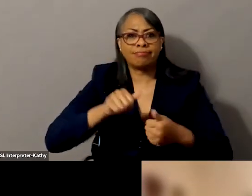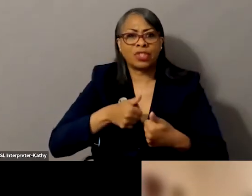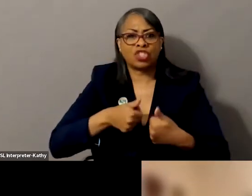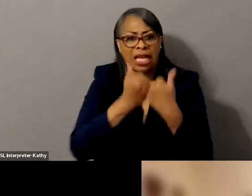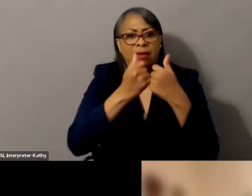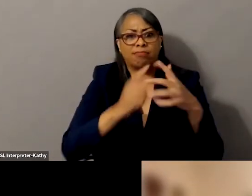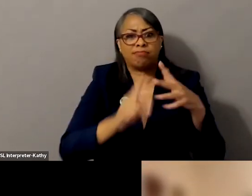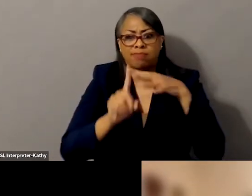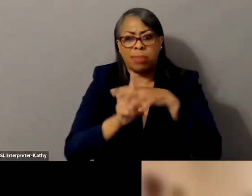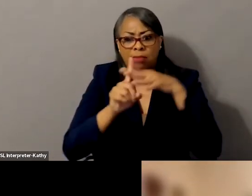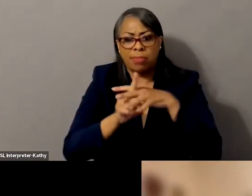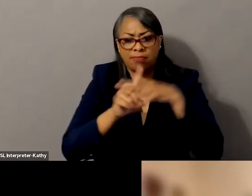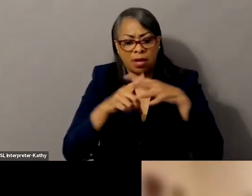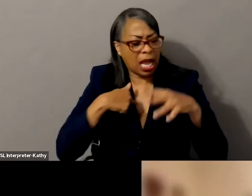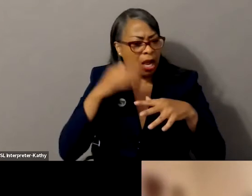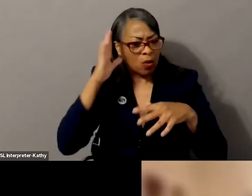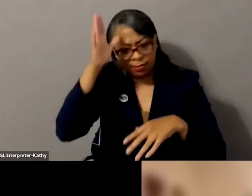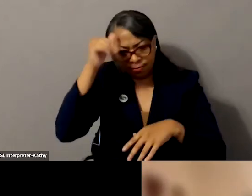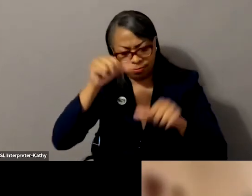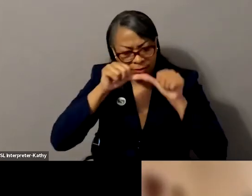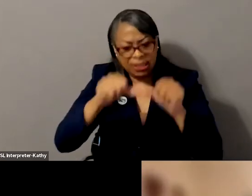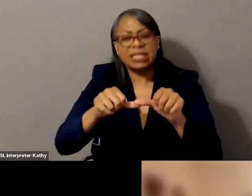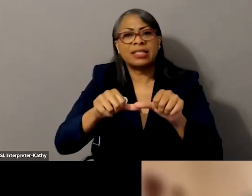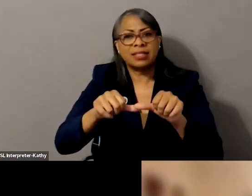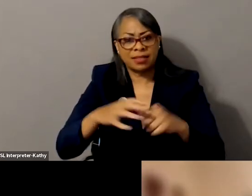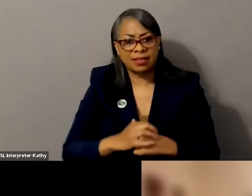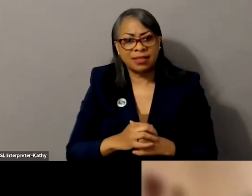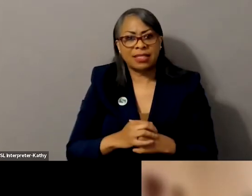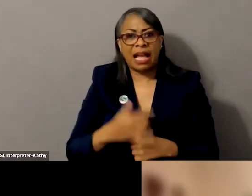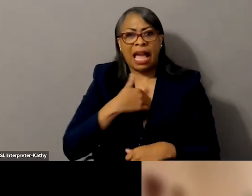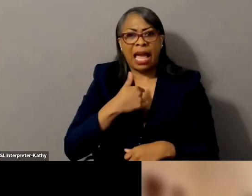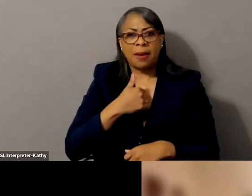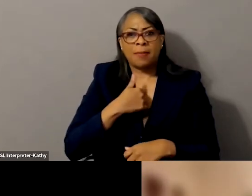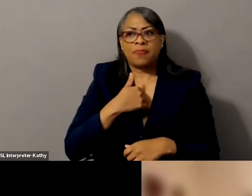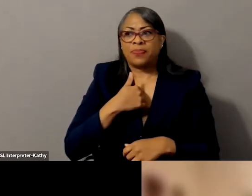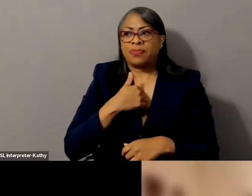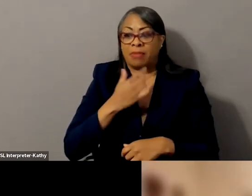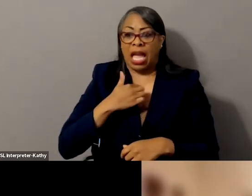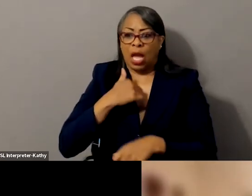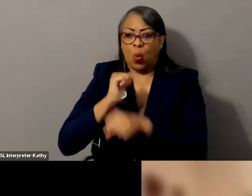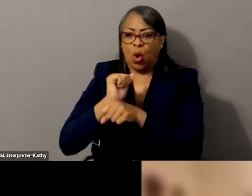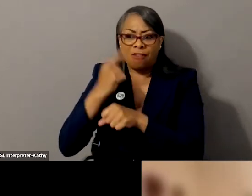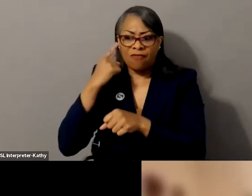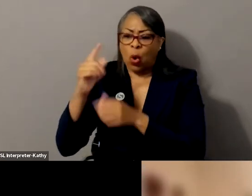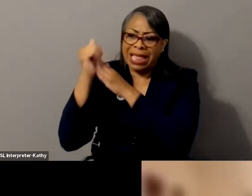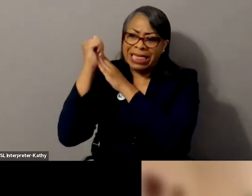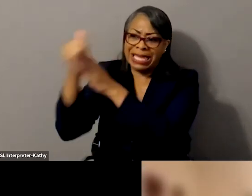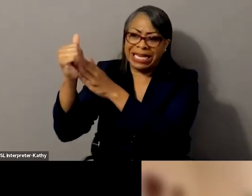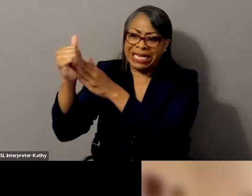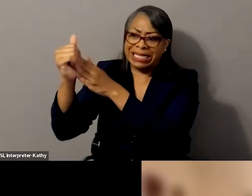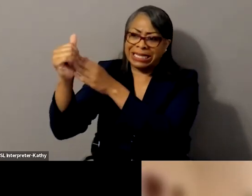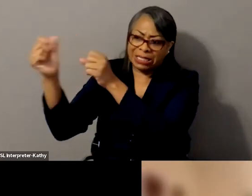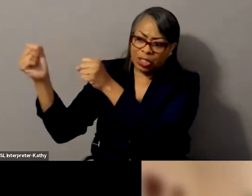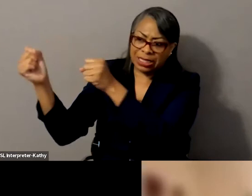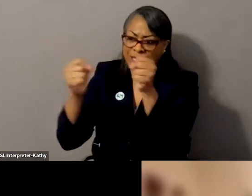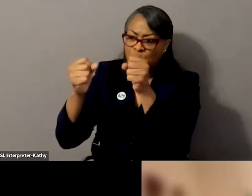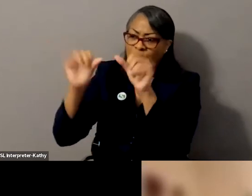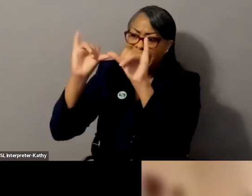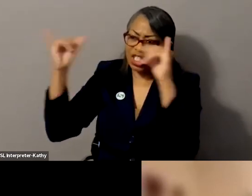The payoff for being a leading statistical agency will be well worth the risk.